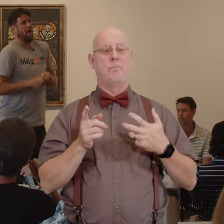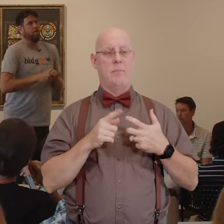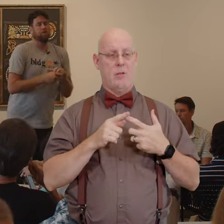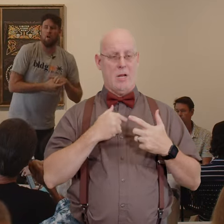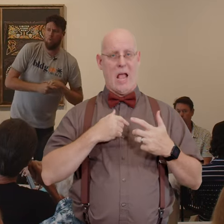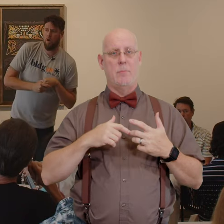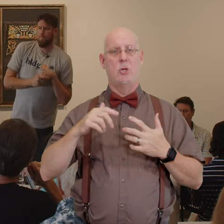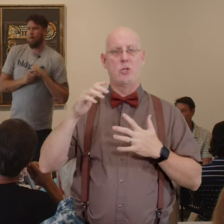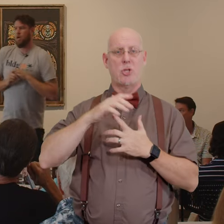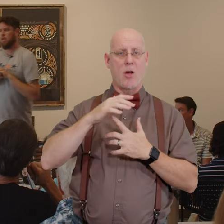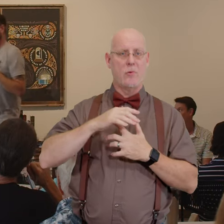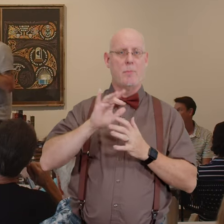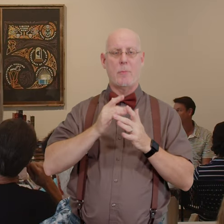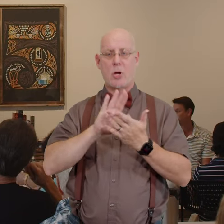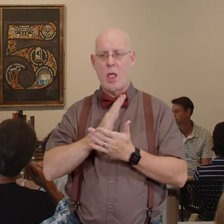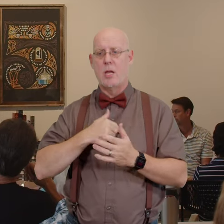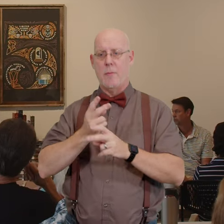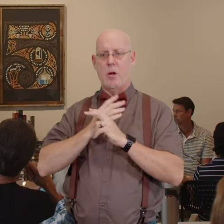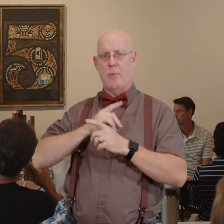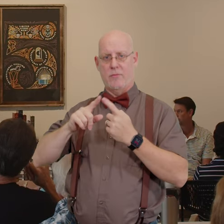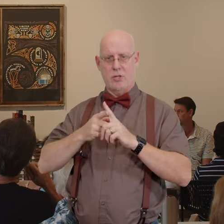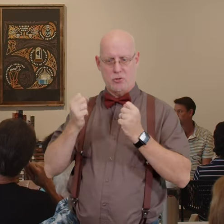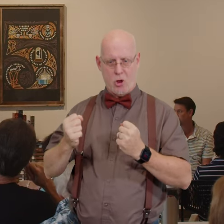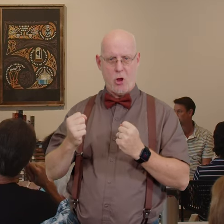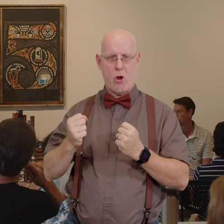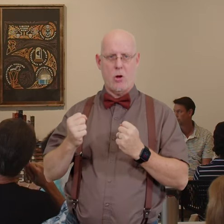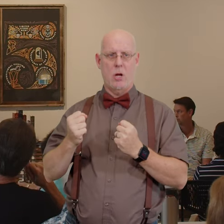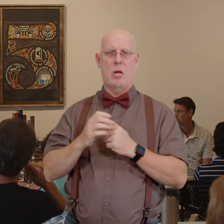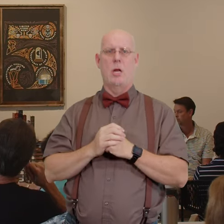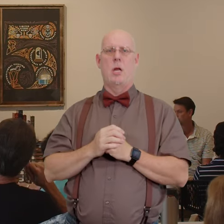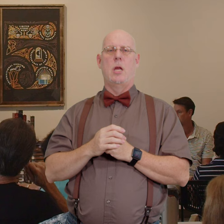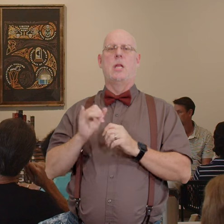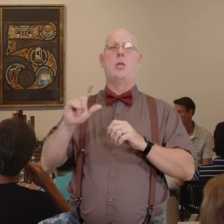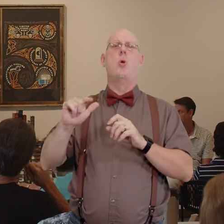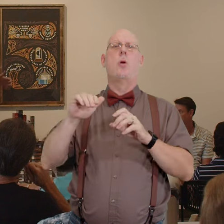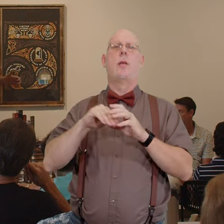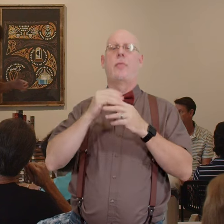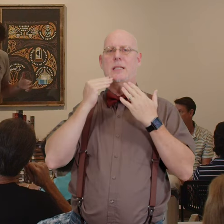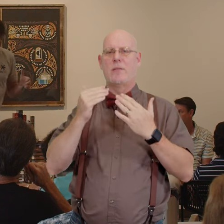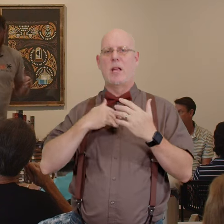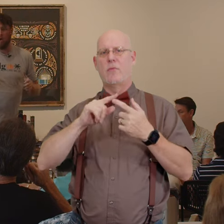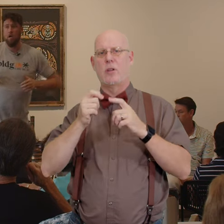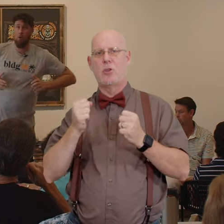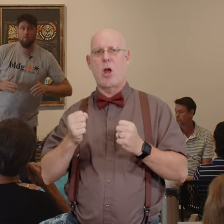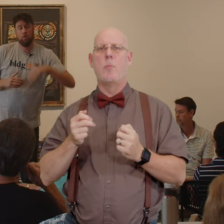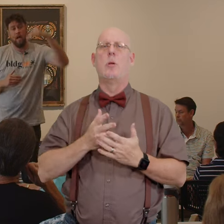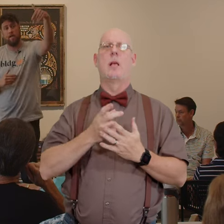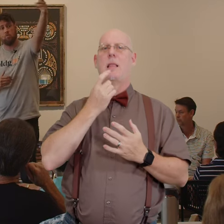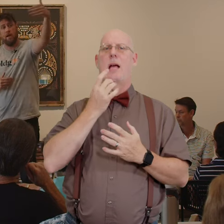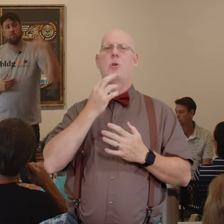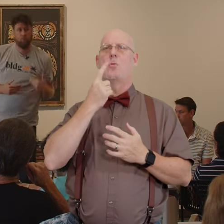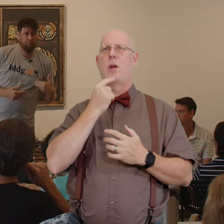One is when I was a sophomore in Bible college, I was borrowing my friend's car and was down in Illinois on Thanksgiving break, had friends in the car, pulled